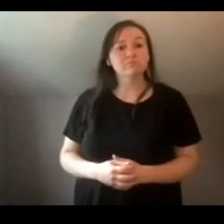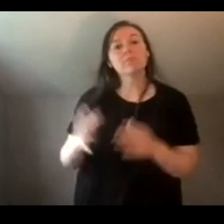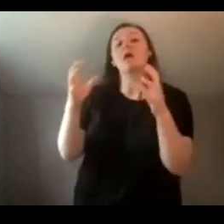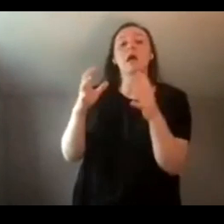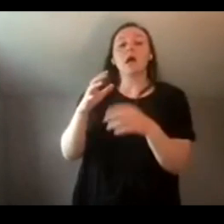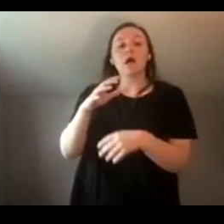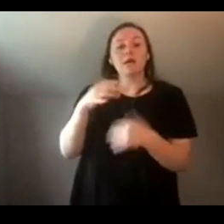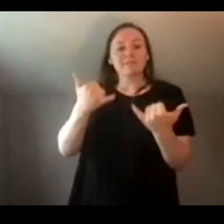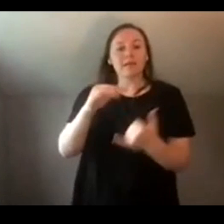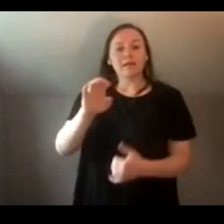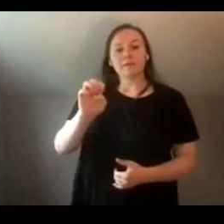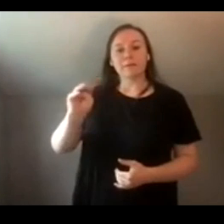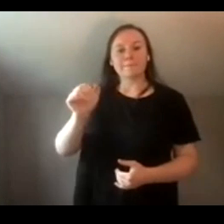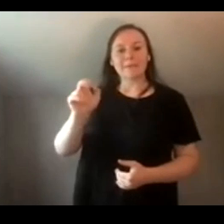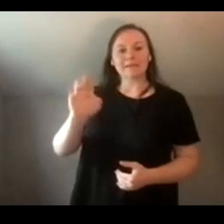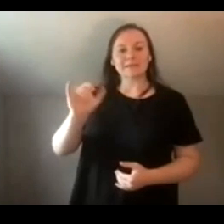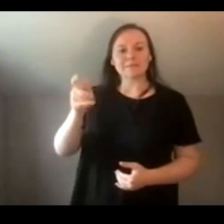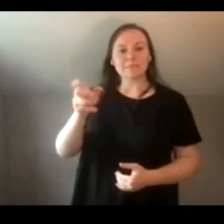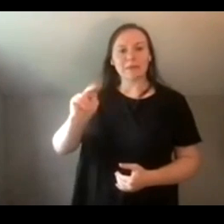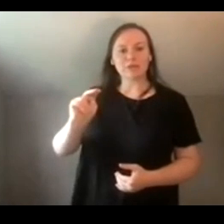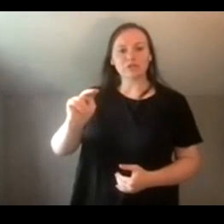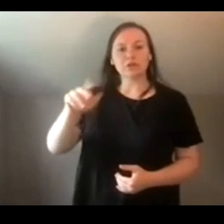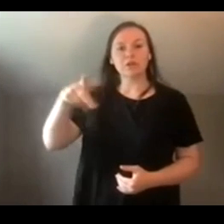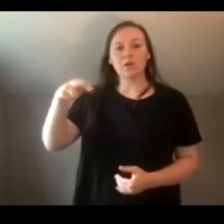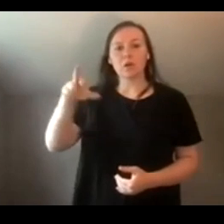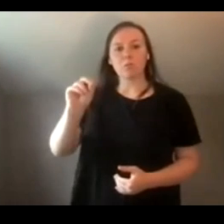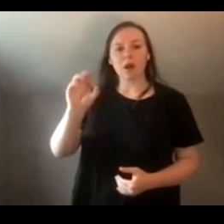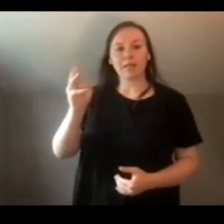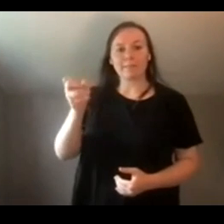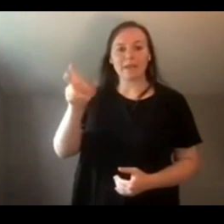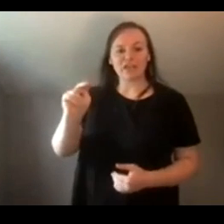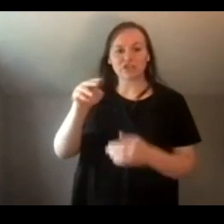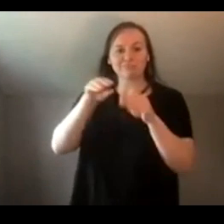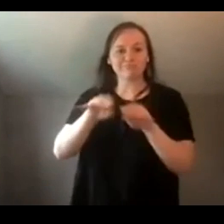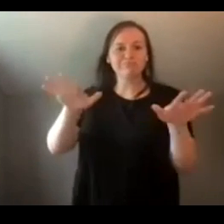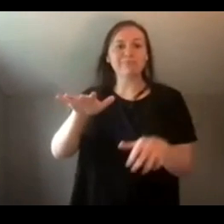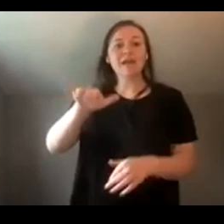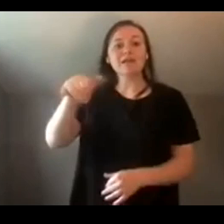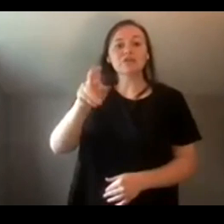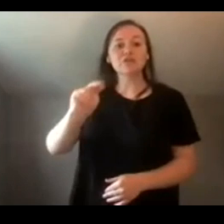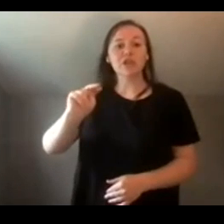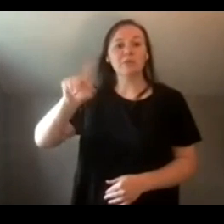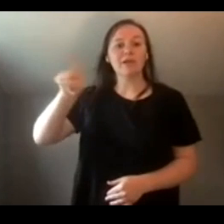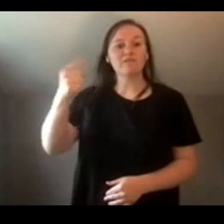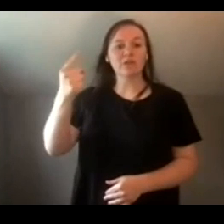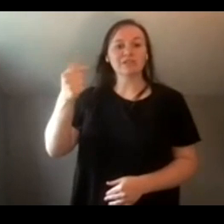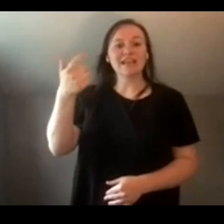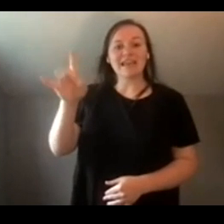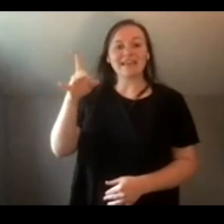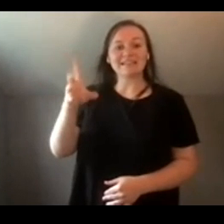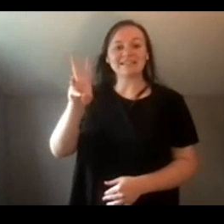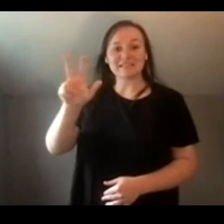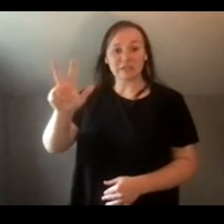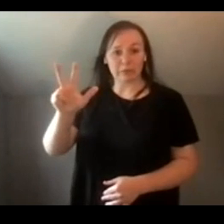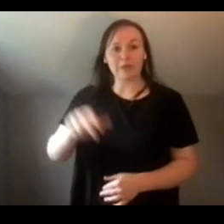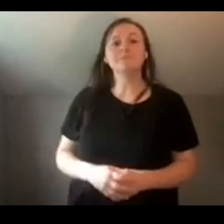Emancipation Proclamation was published January 1st, 1863, and Spottswood read it in the